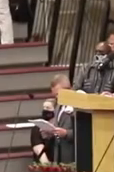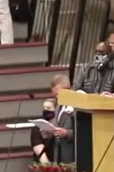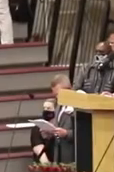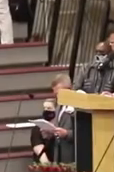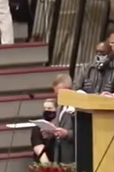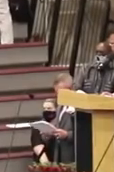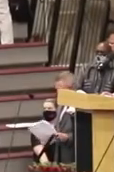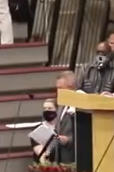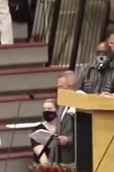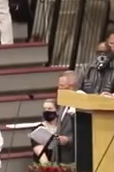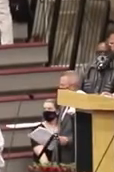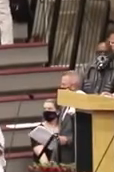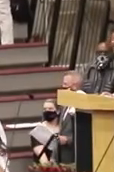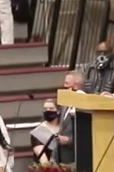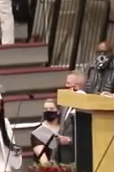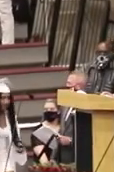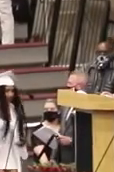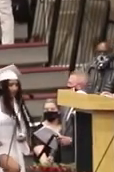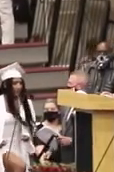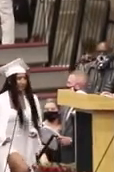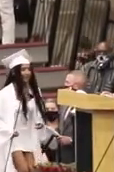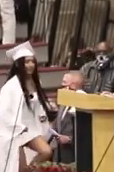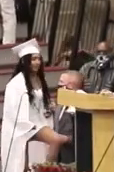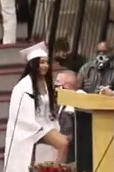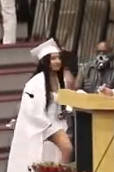Suani Cecilia Larios.